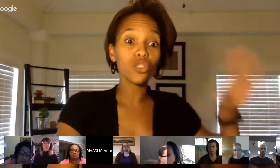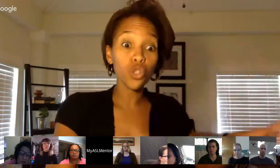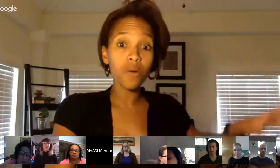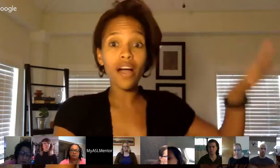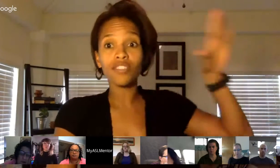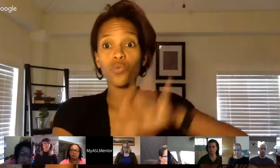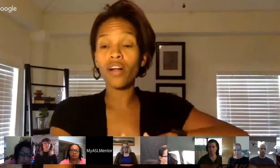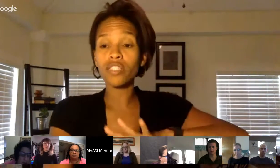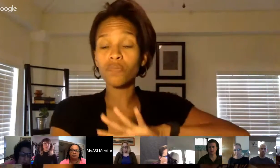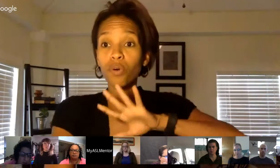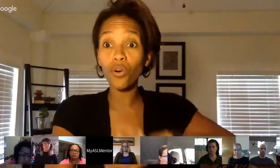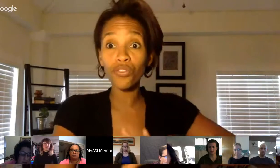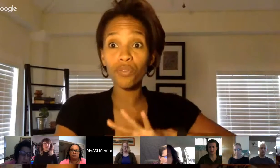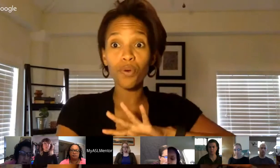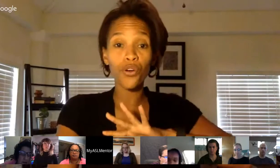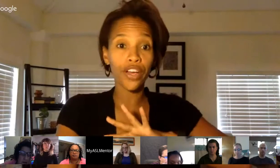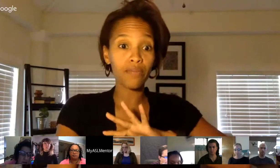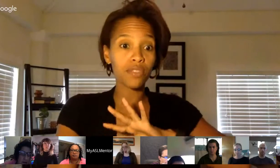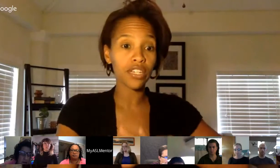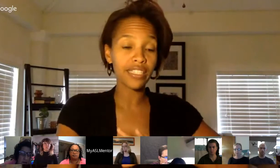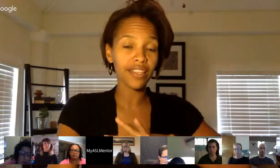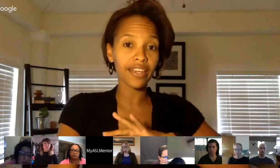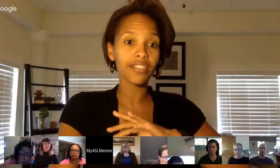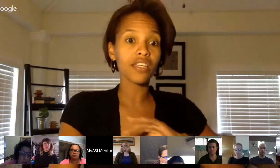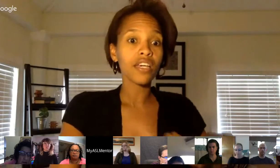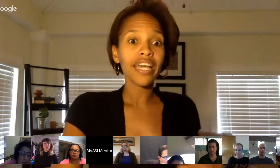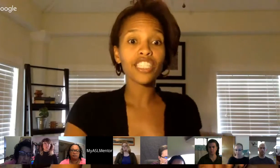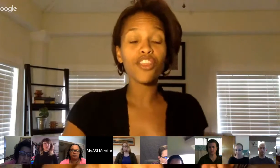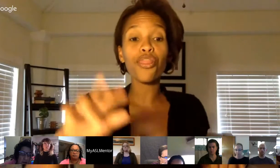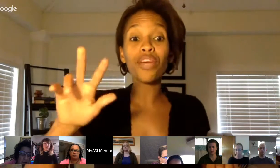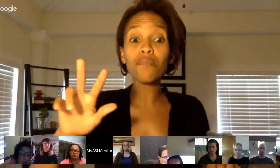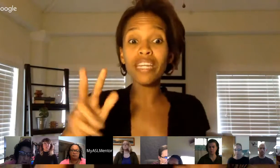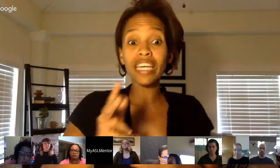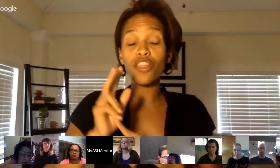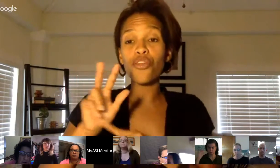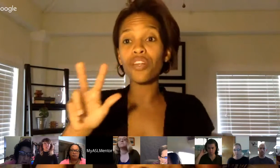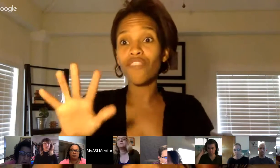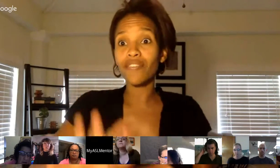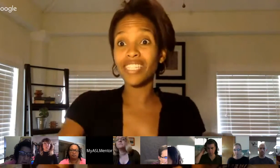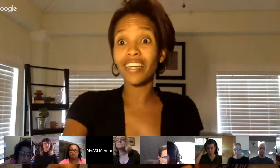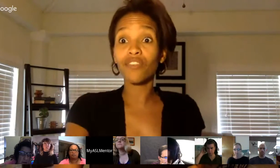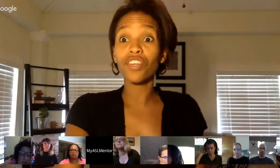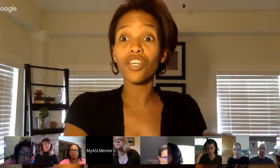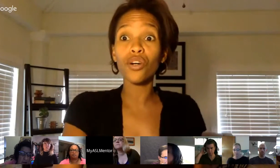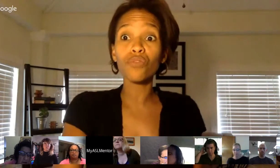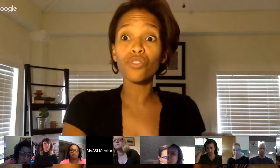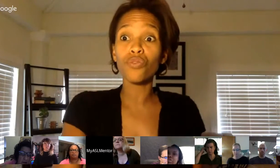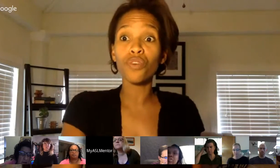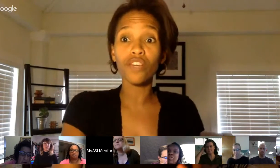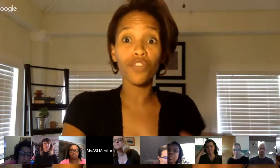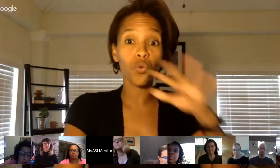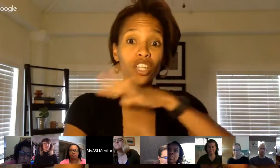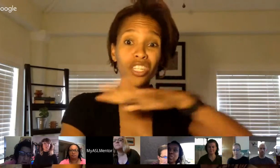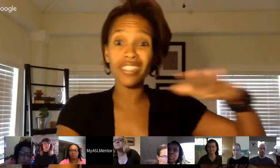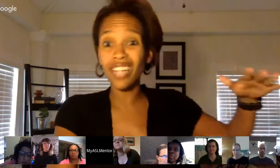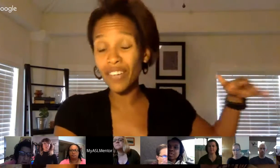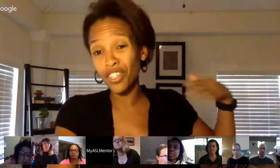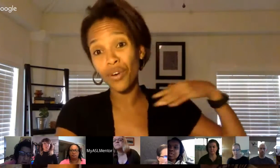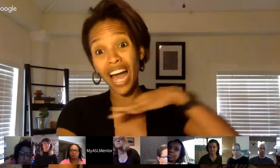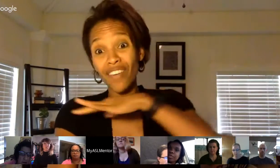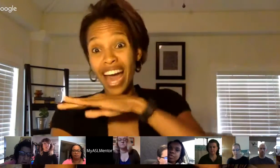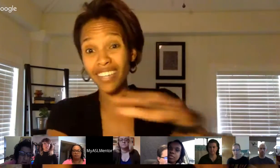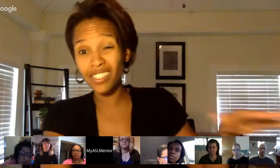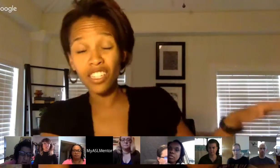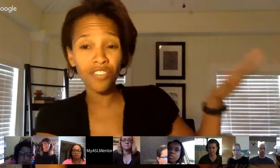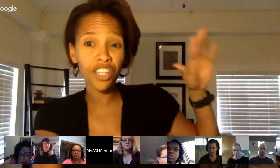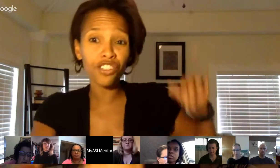in the toolbox as well as both of the programs. It's linked. It's a 3-minute and 35-second video, so if you're watching this live and you